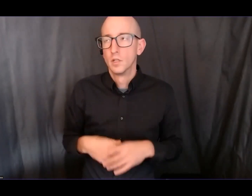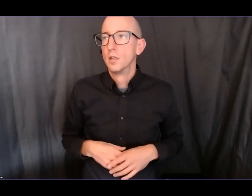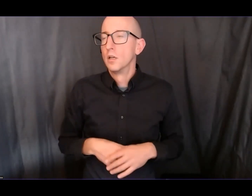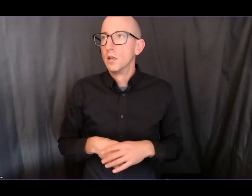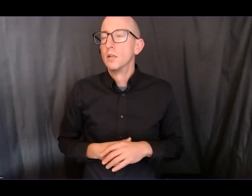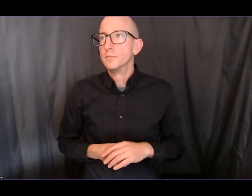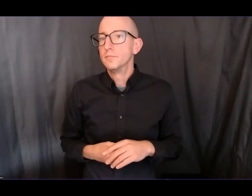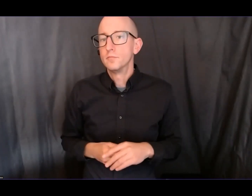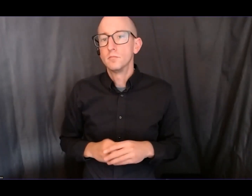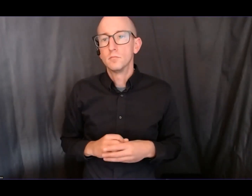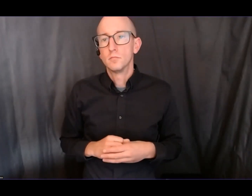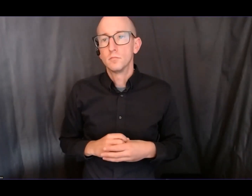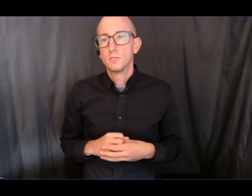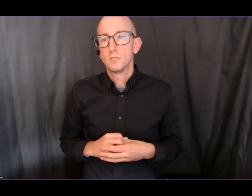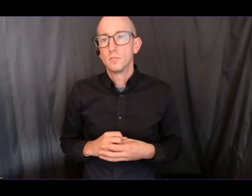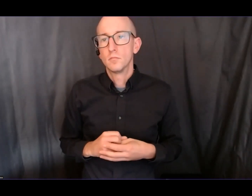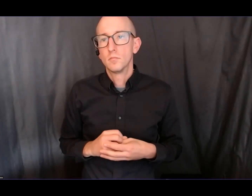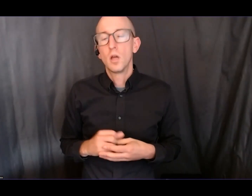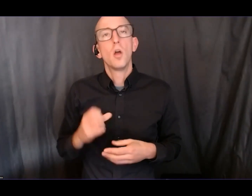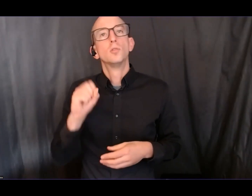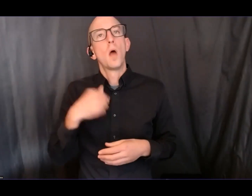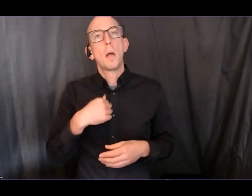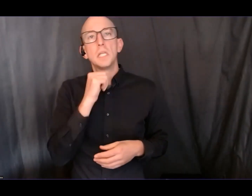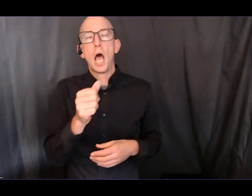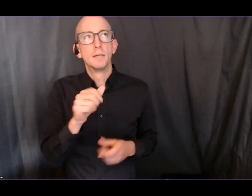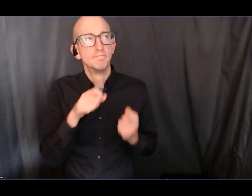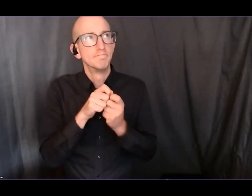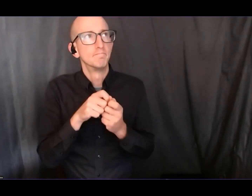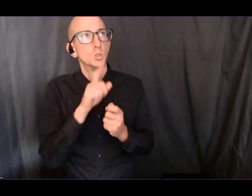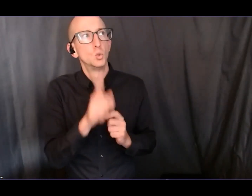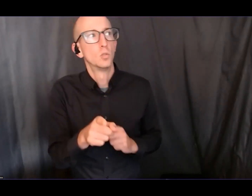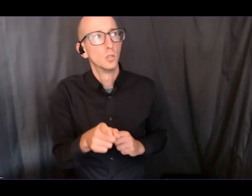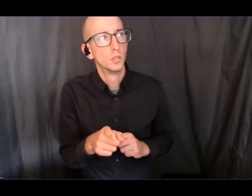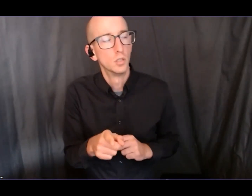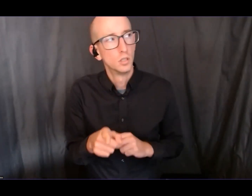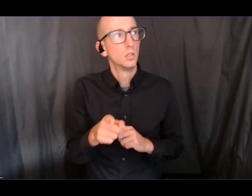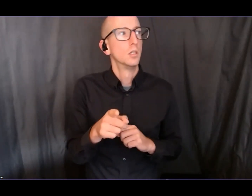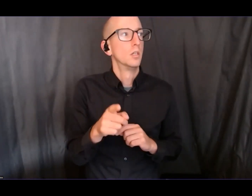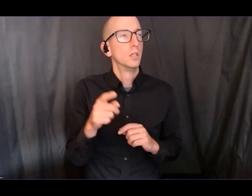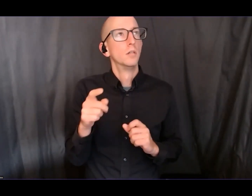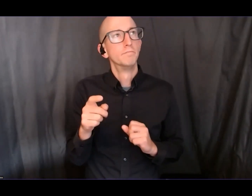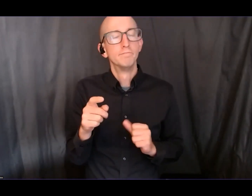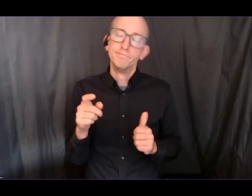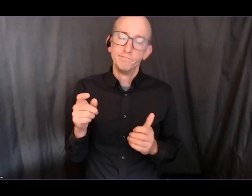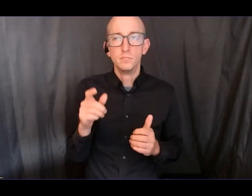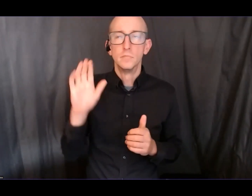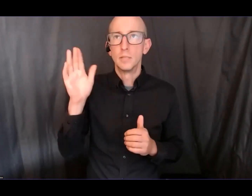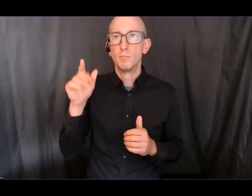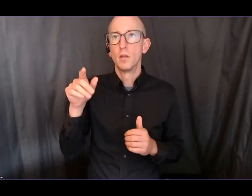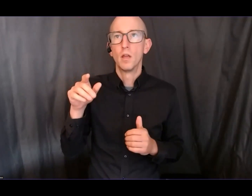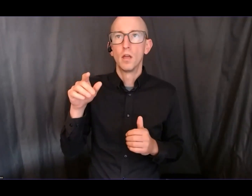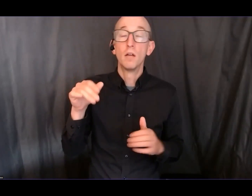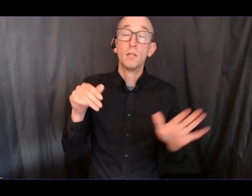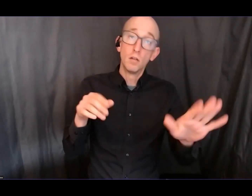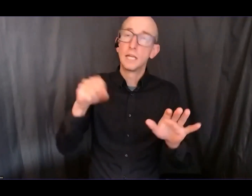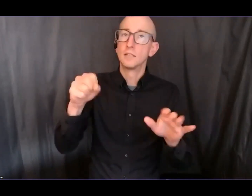not quite sure it seems a little, I mean, I think it's important to have a working